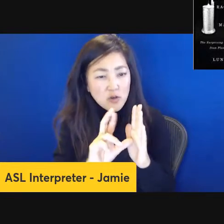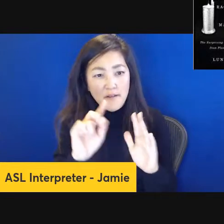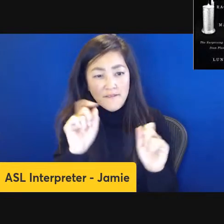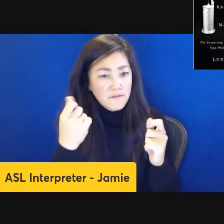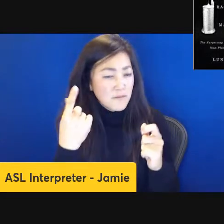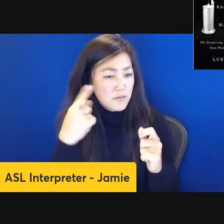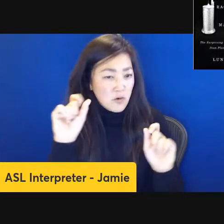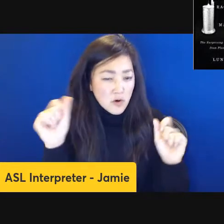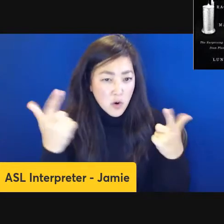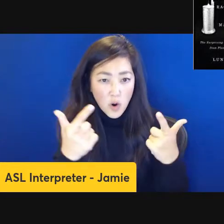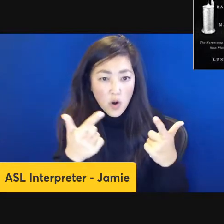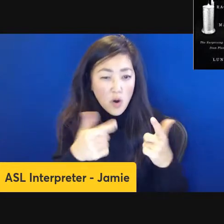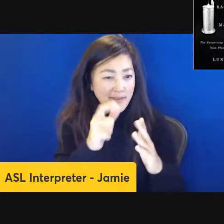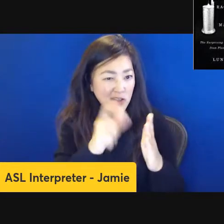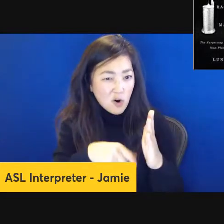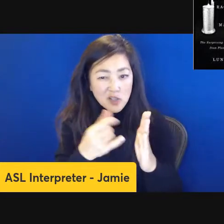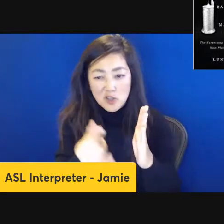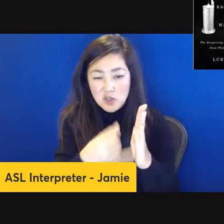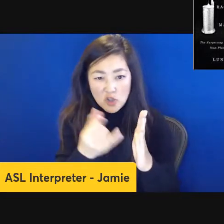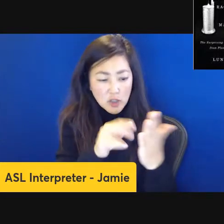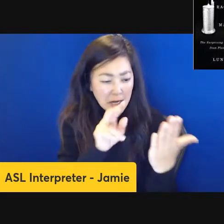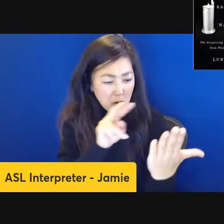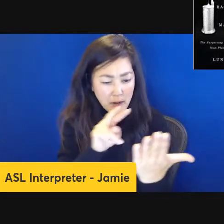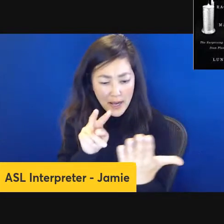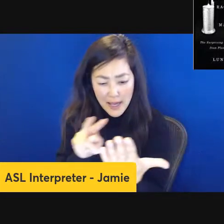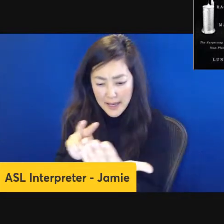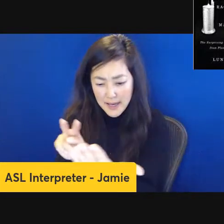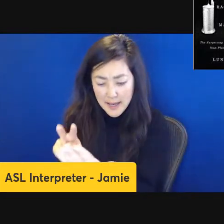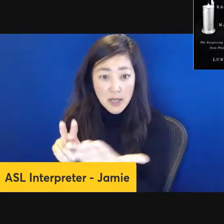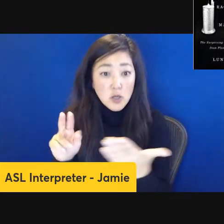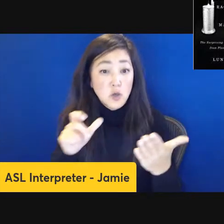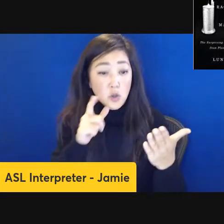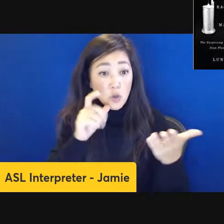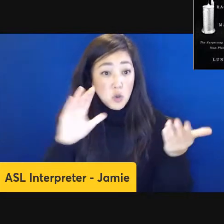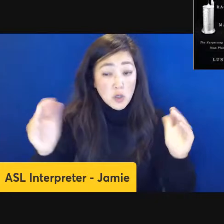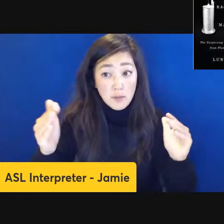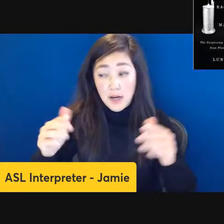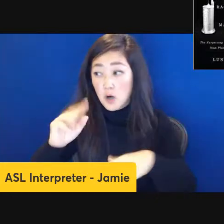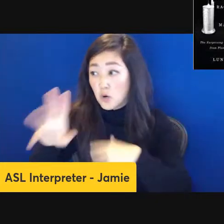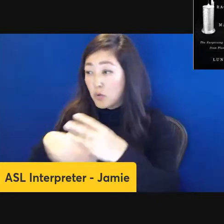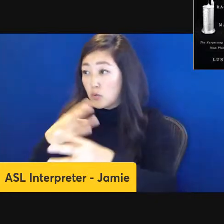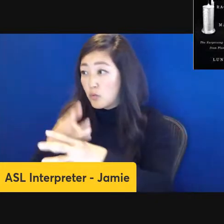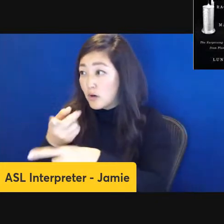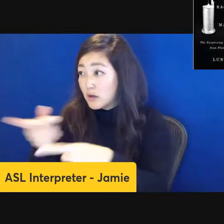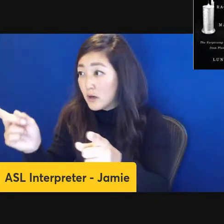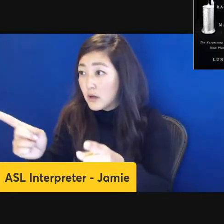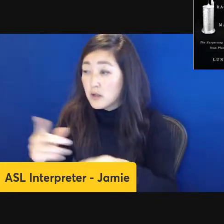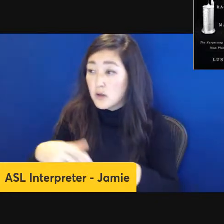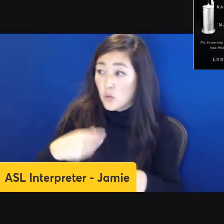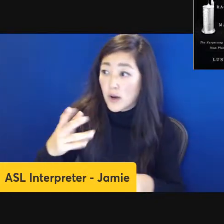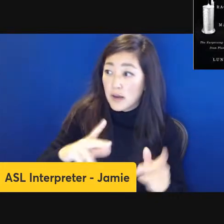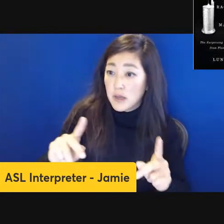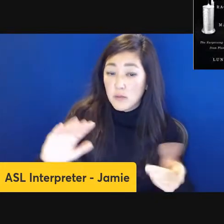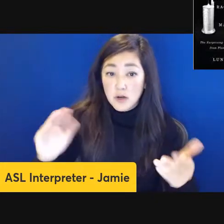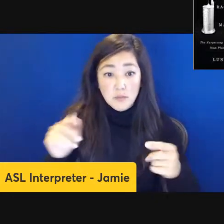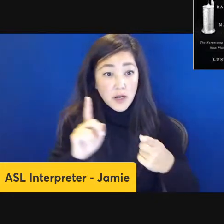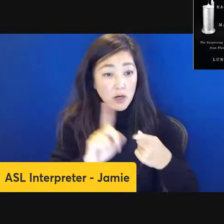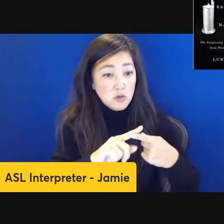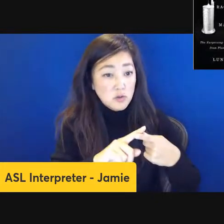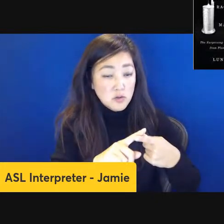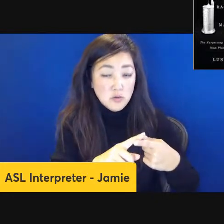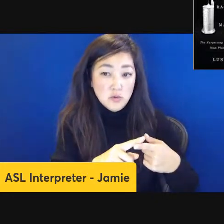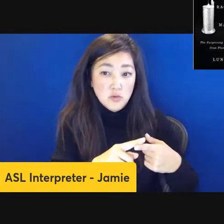the literature that compared peoples of the world to white people, and